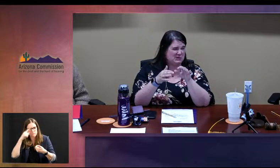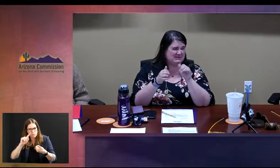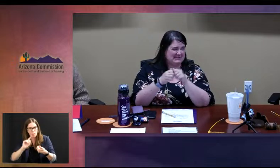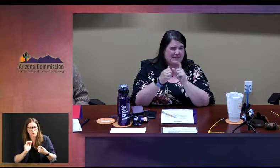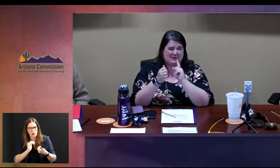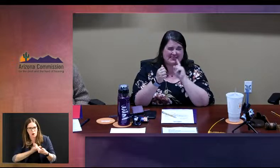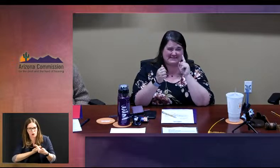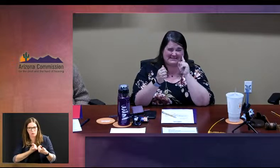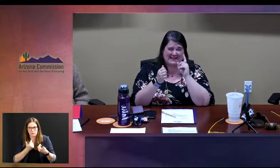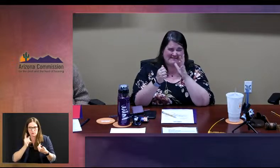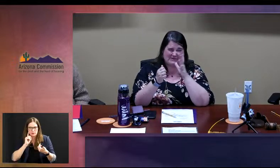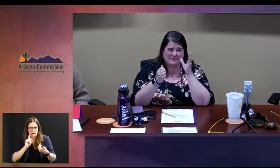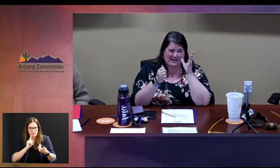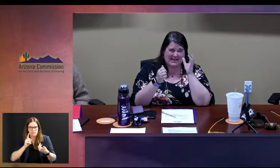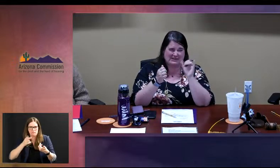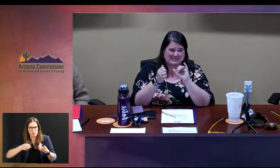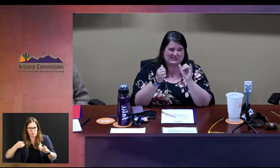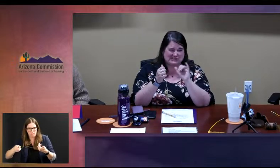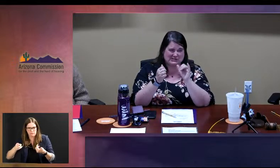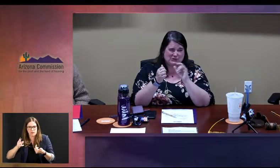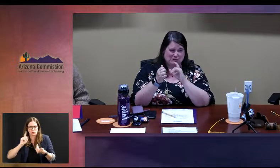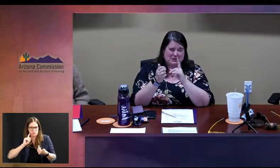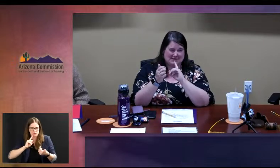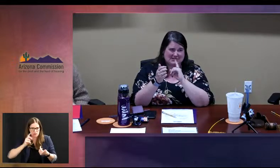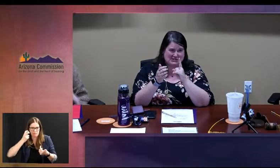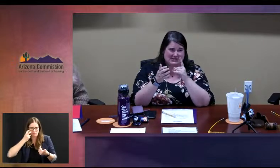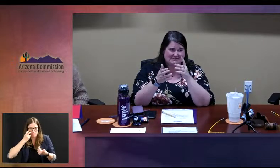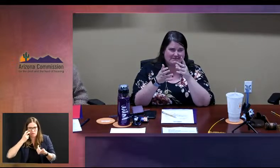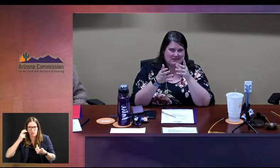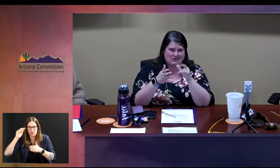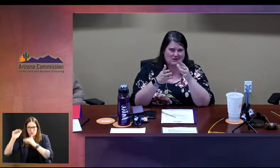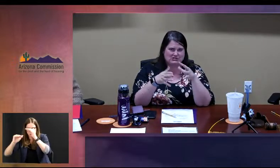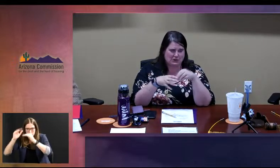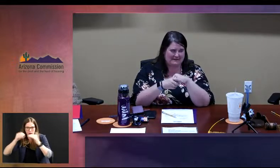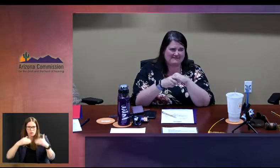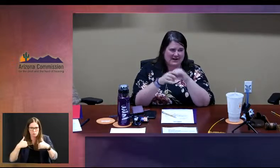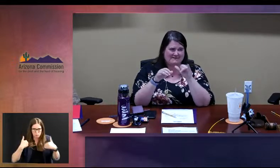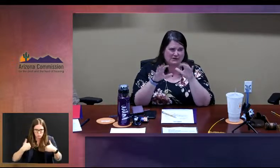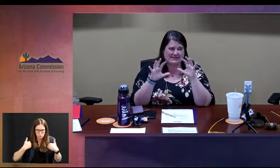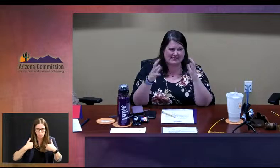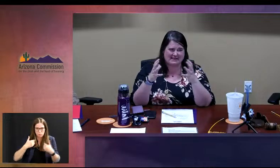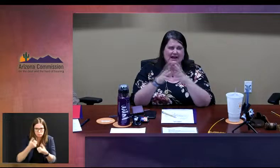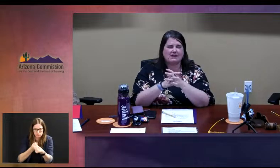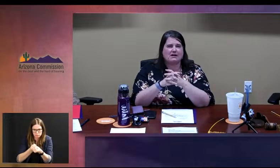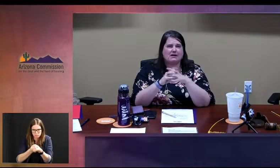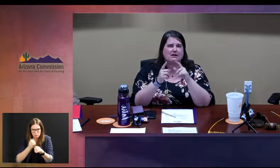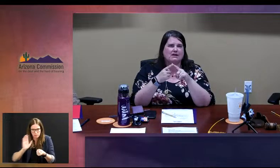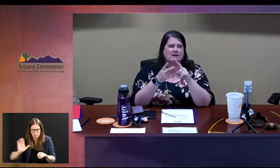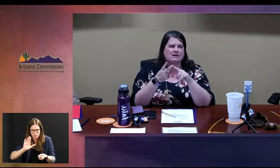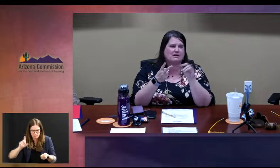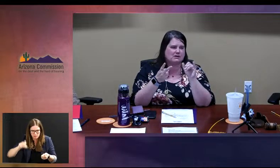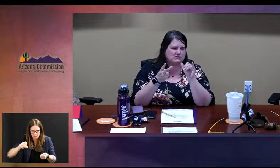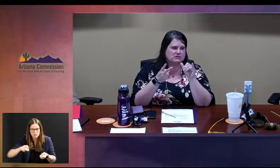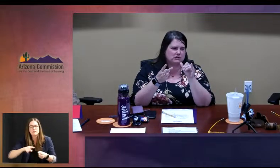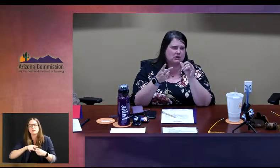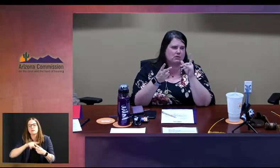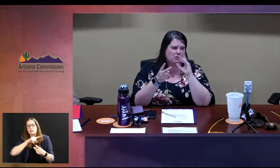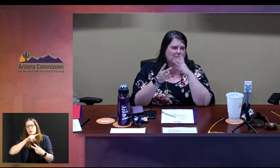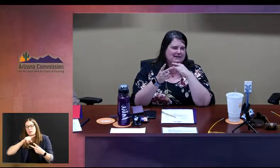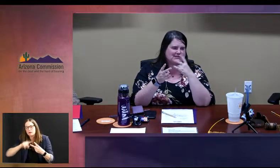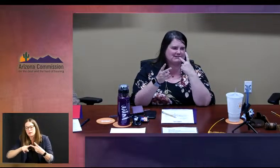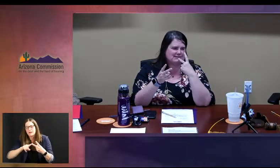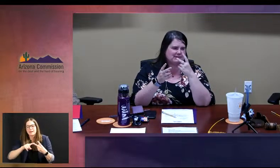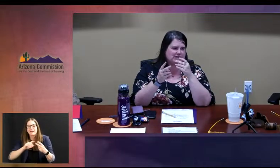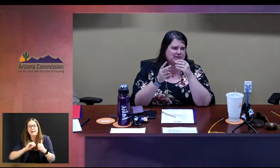have the access that they need. Also, look into DCS and their working with deaf parents. I think that's an